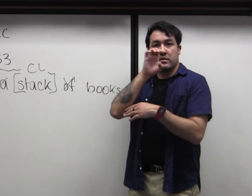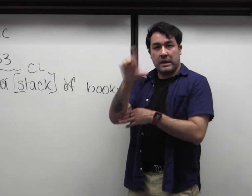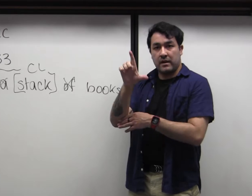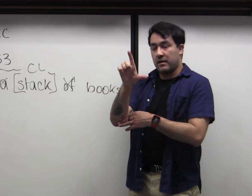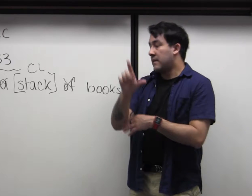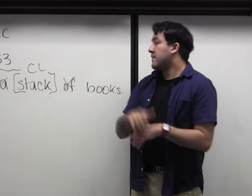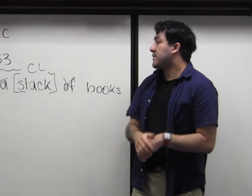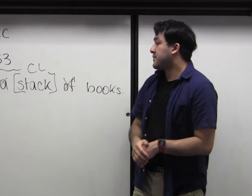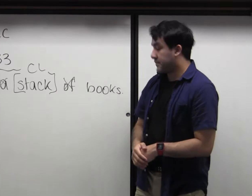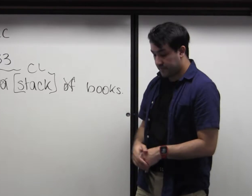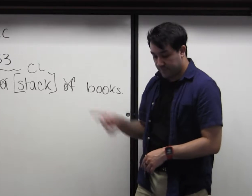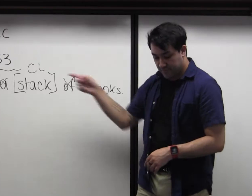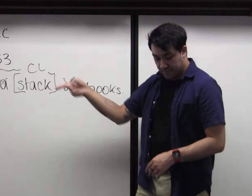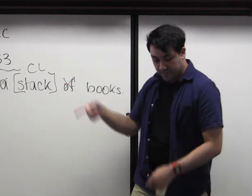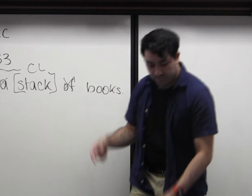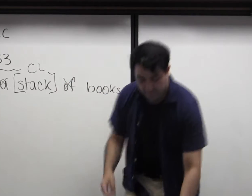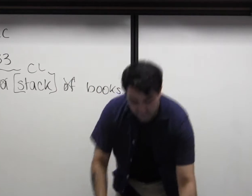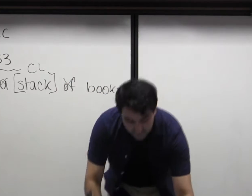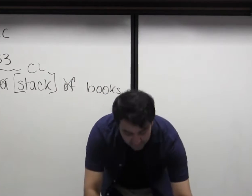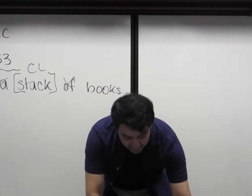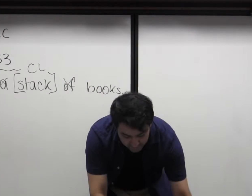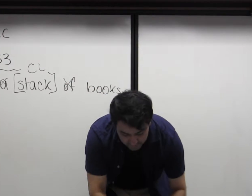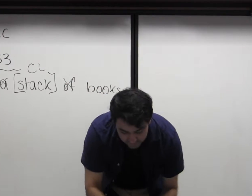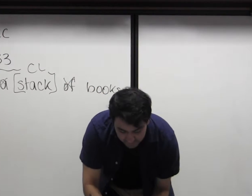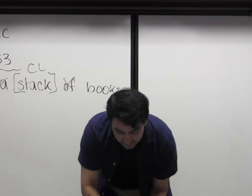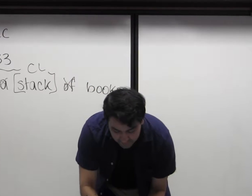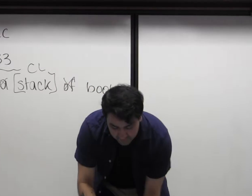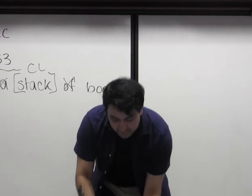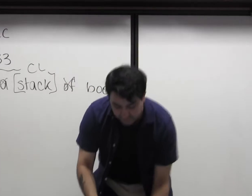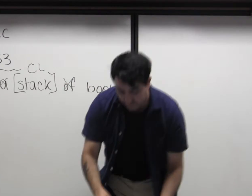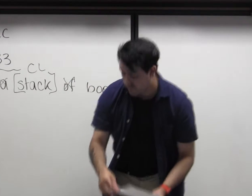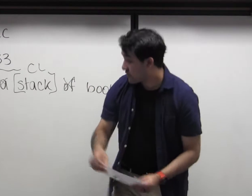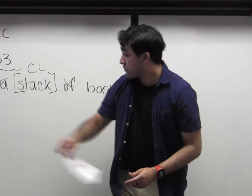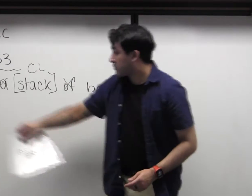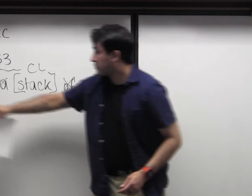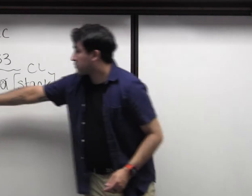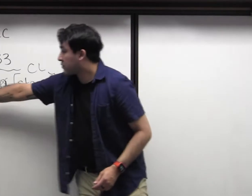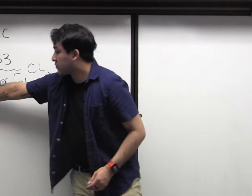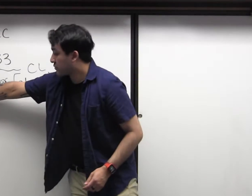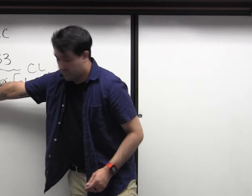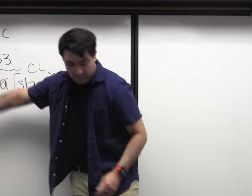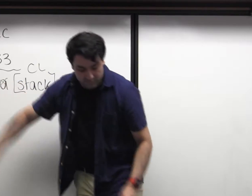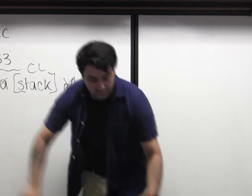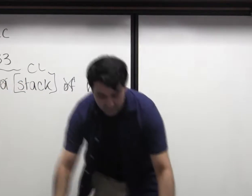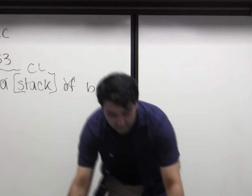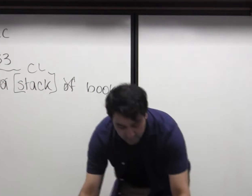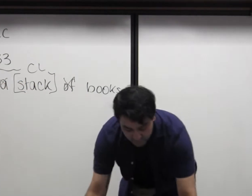this because we don't want to sign many, we don't want to sign anything else, we want to show that stack of books. So we have the